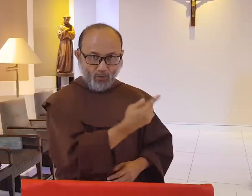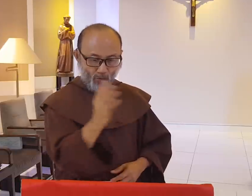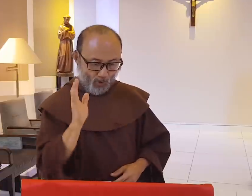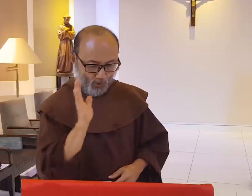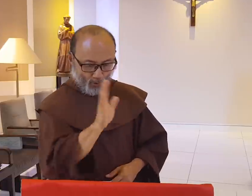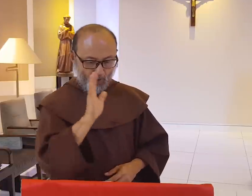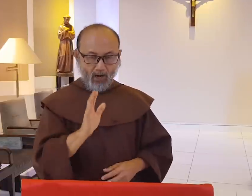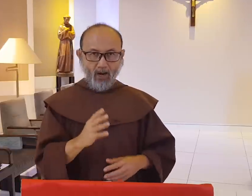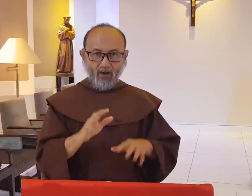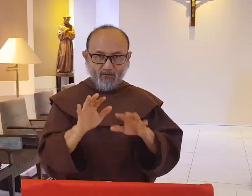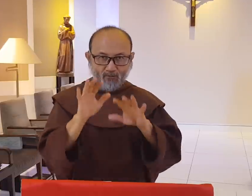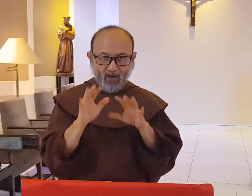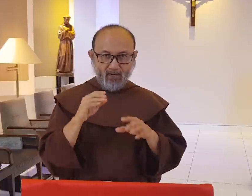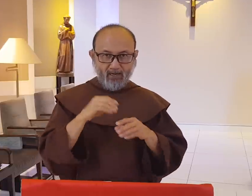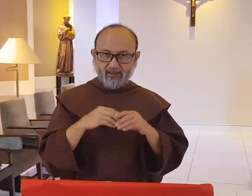presence.